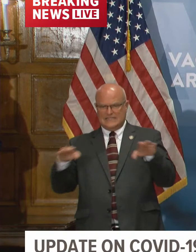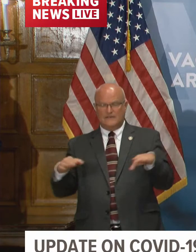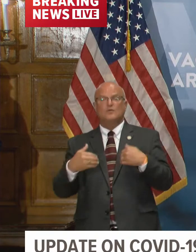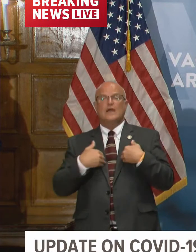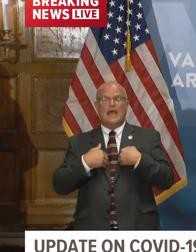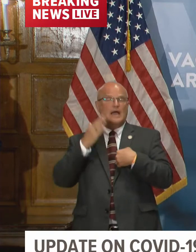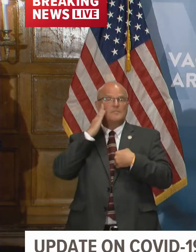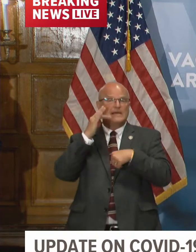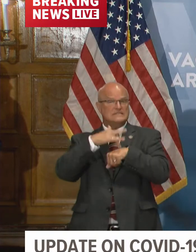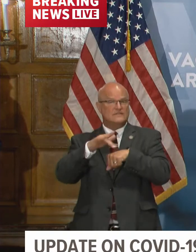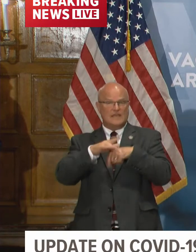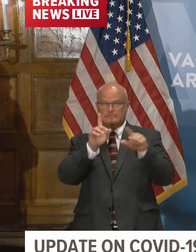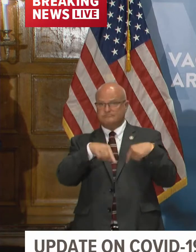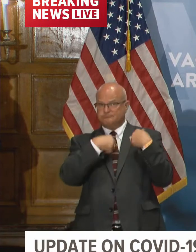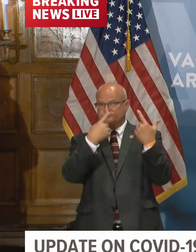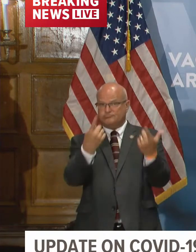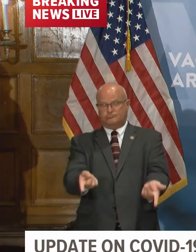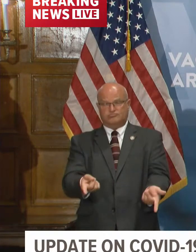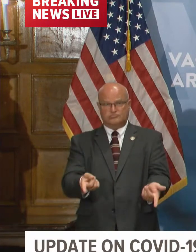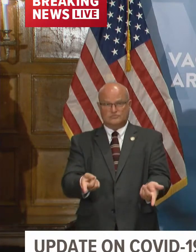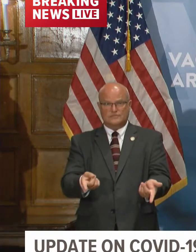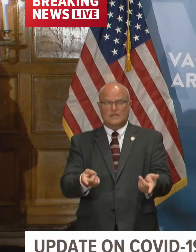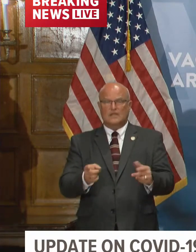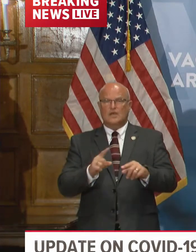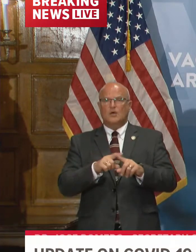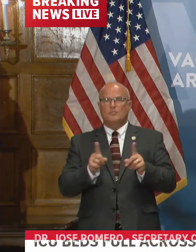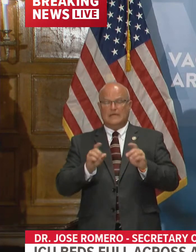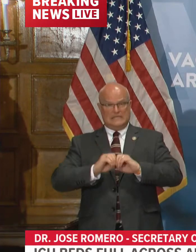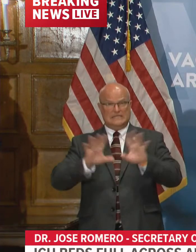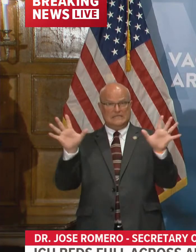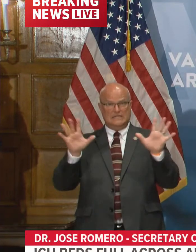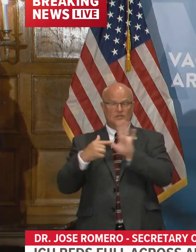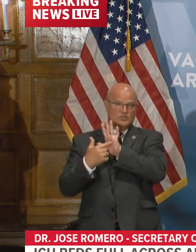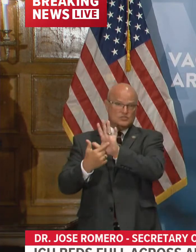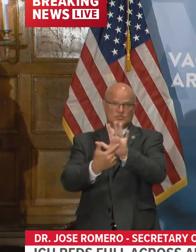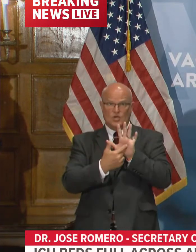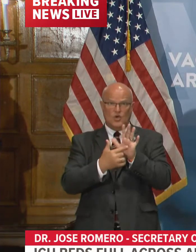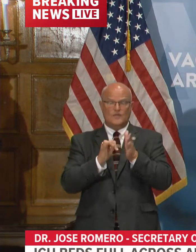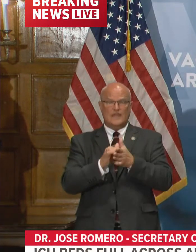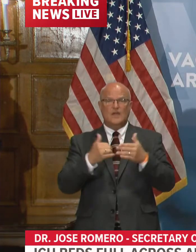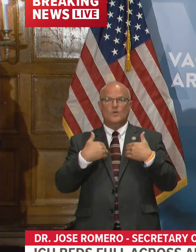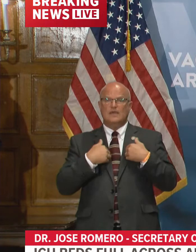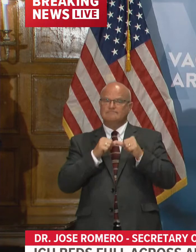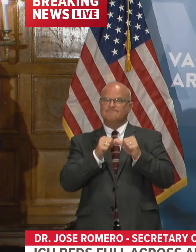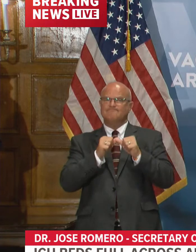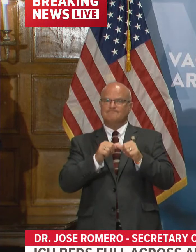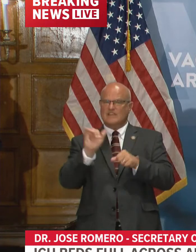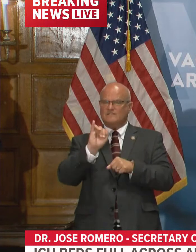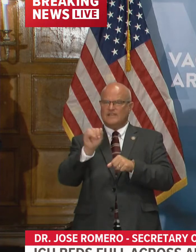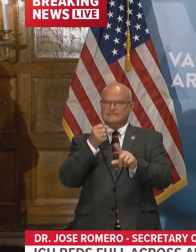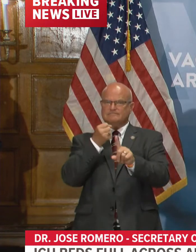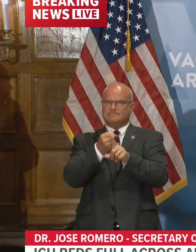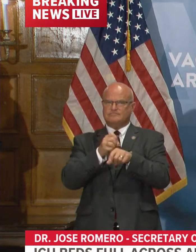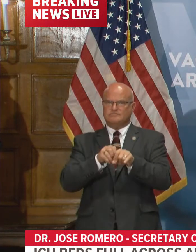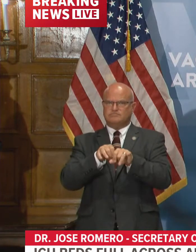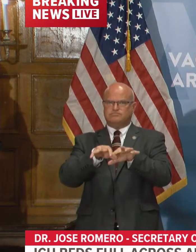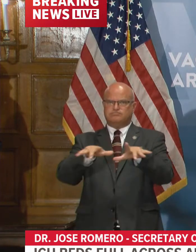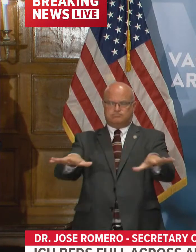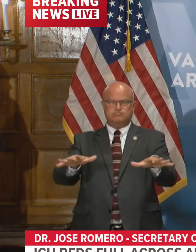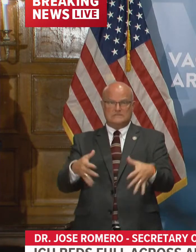had beds available at the very end. It clearly shows that we have ongoing infection. That infection